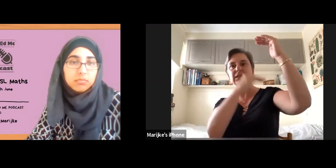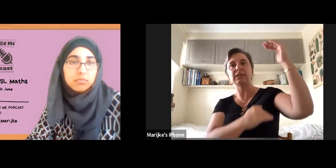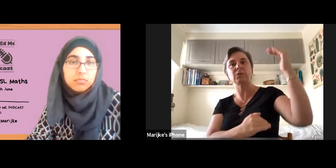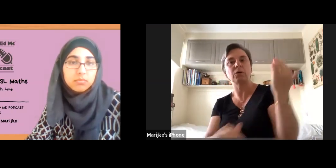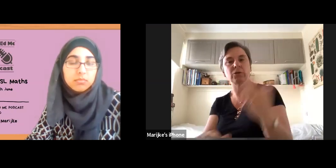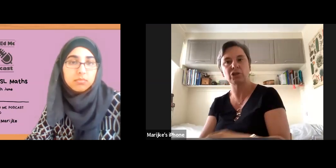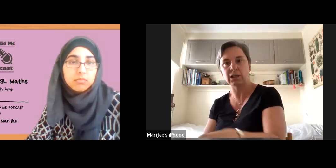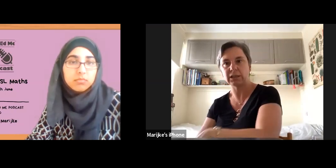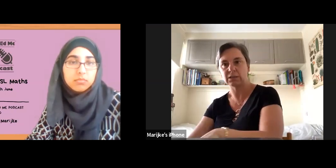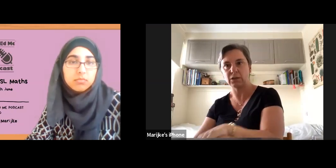decided what the child needs to learn,